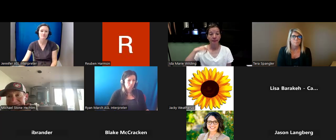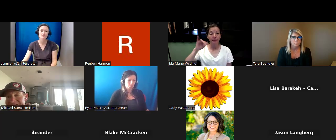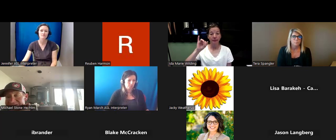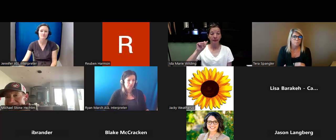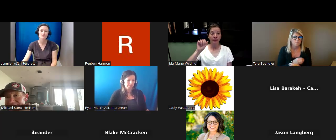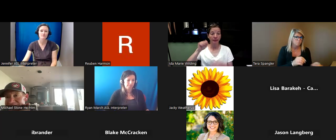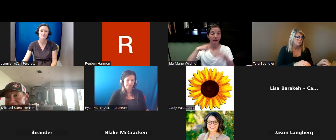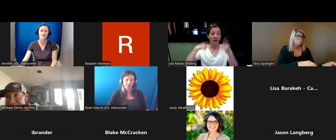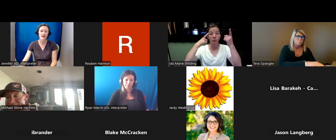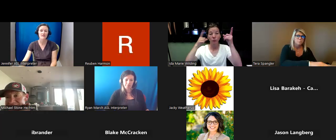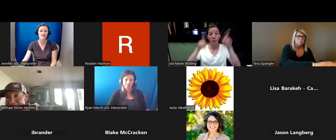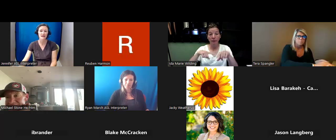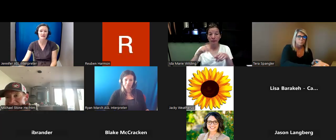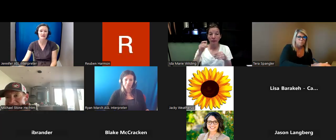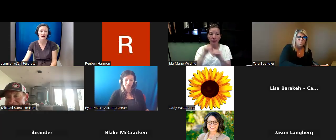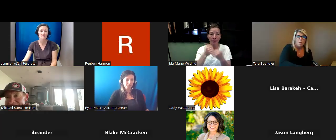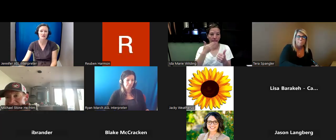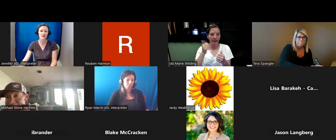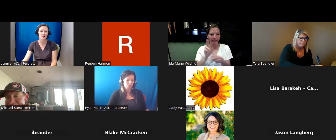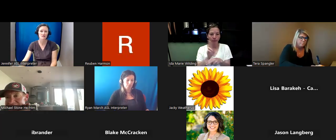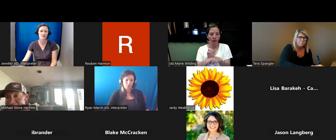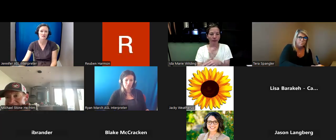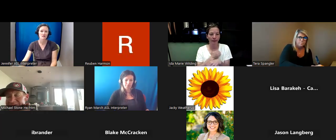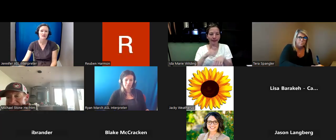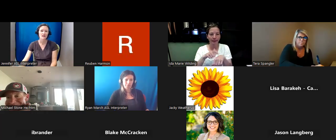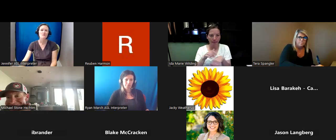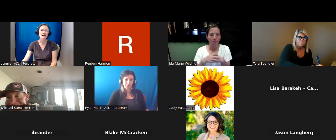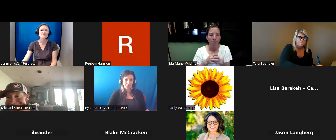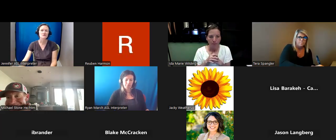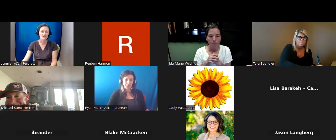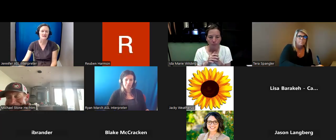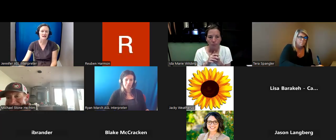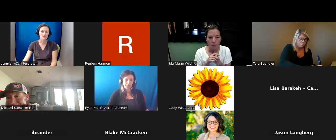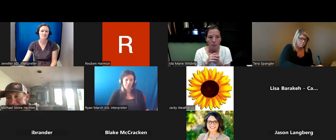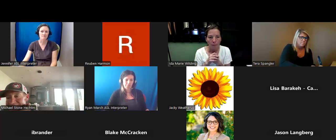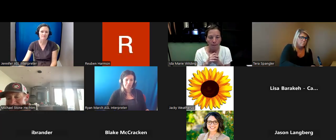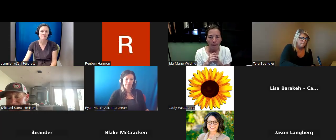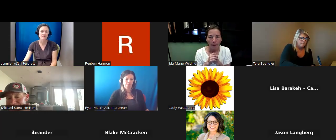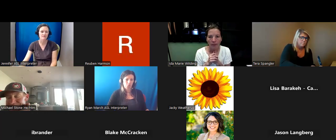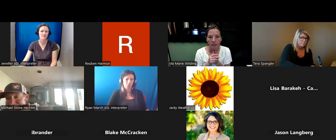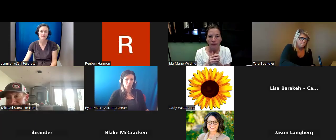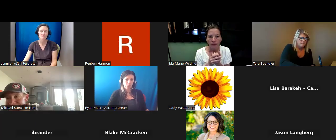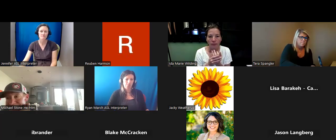Mm-hmm. Yeah, this is Ida. Yeah, agreed. Yeah, the best use of our time. Mm-hmm.